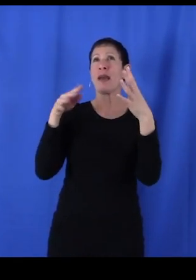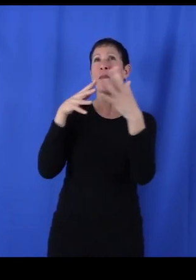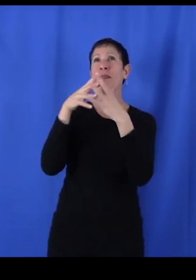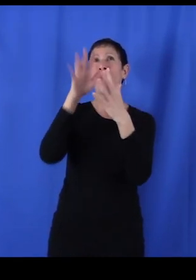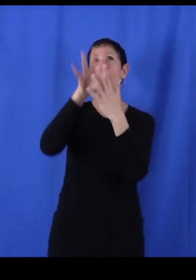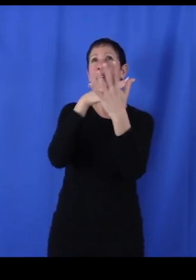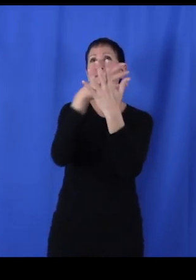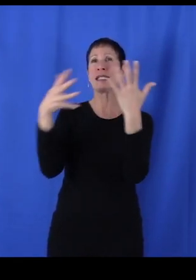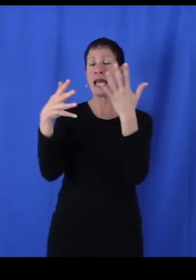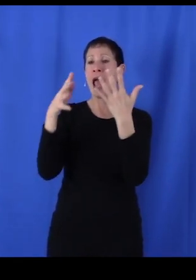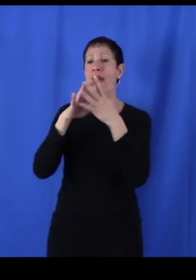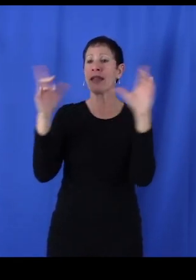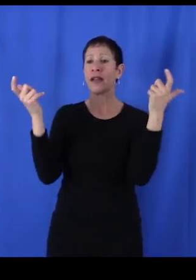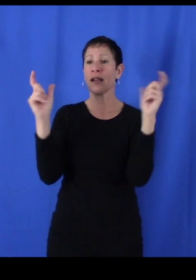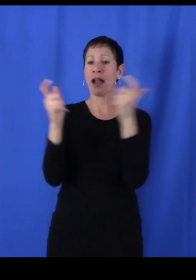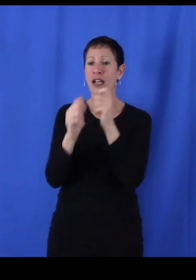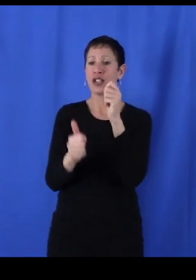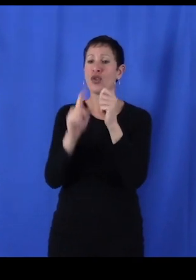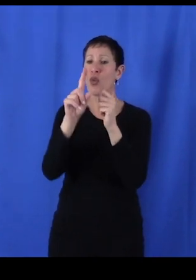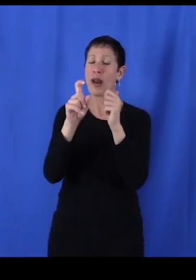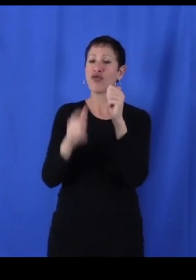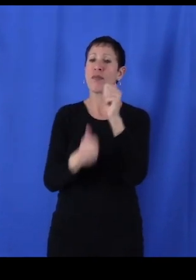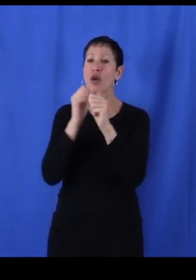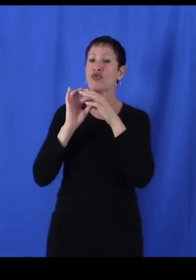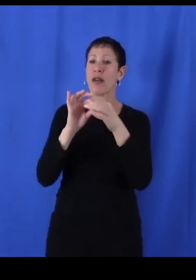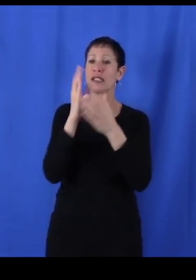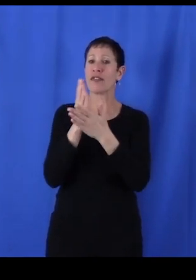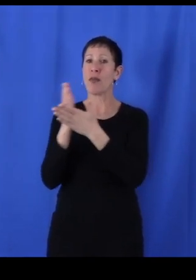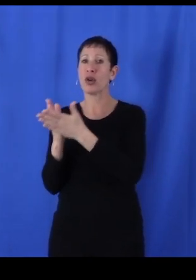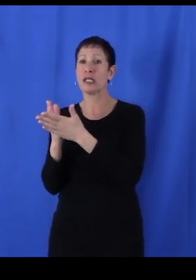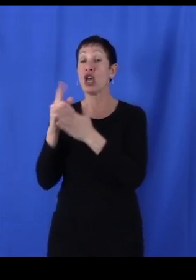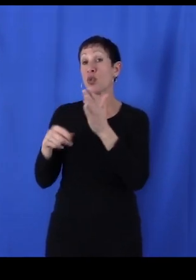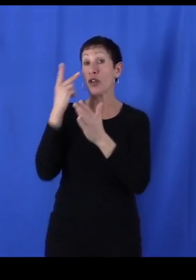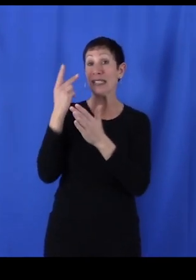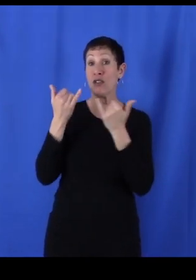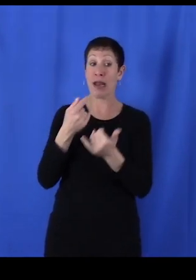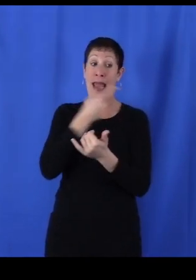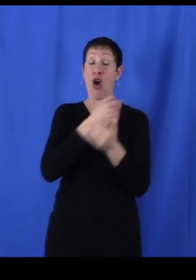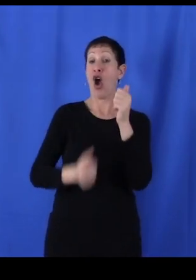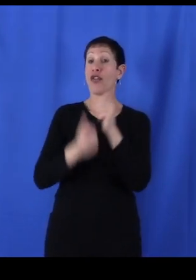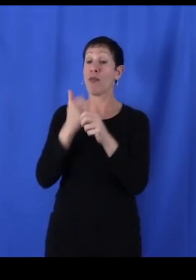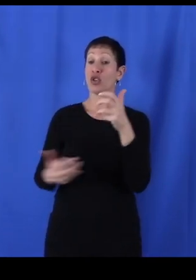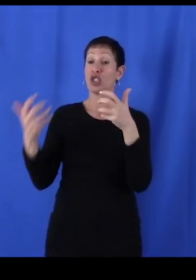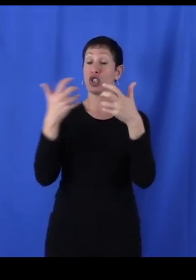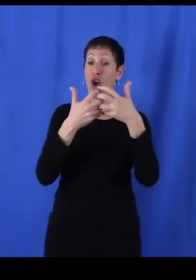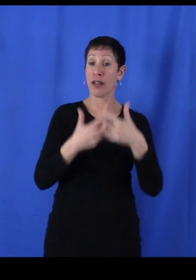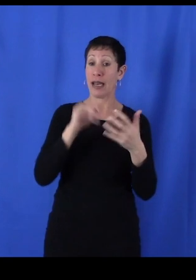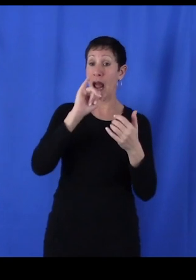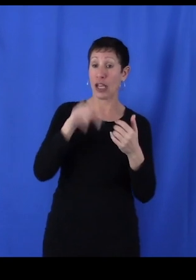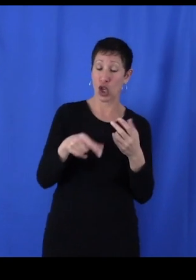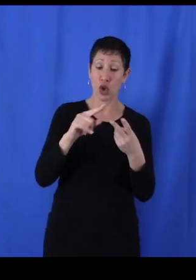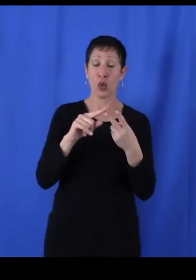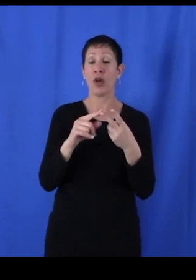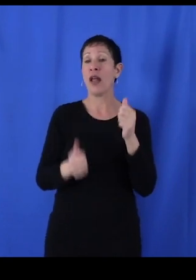they then decomposed into the 100 most relevant components. And right now, what you're seeing are the most correlated